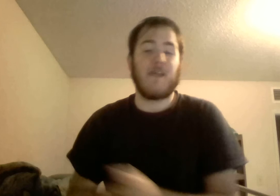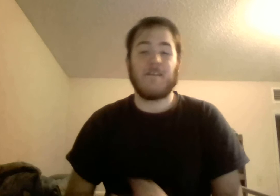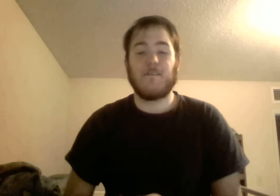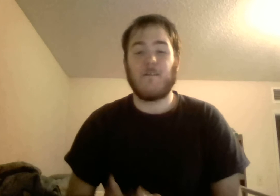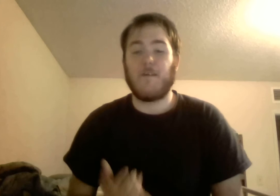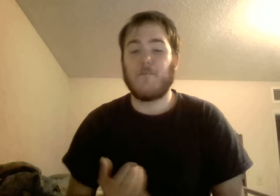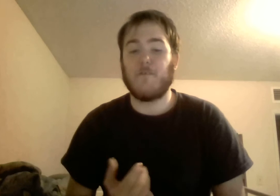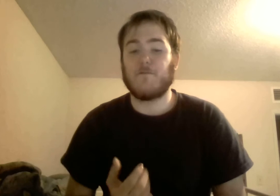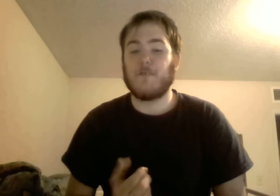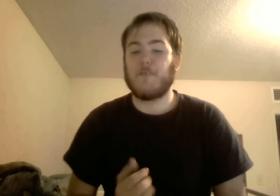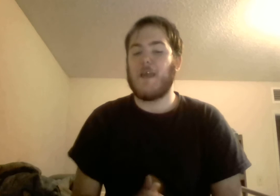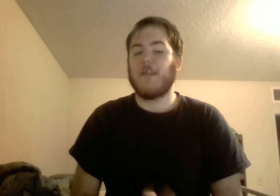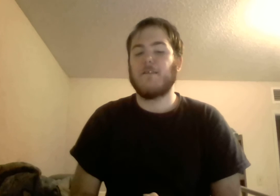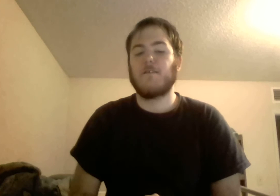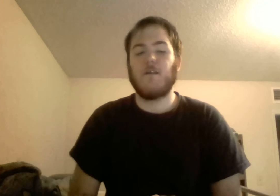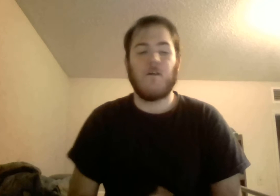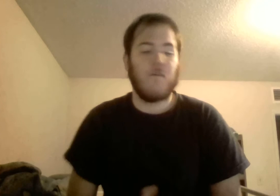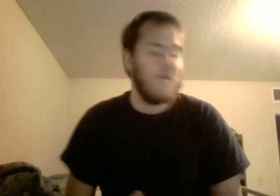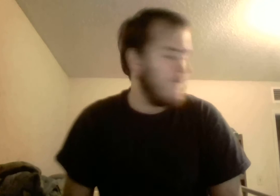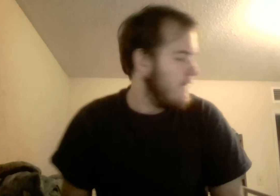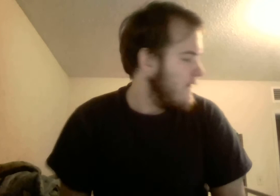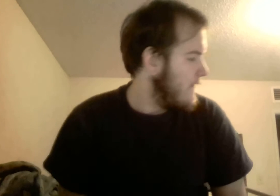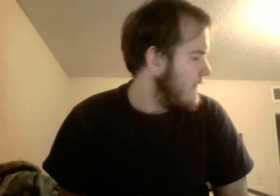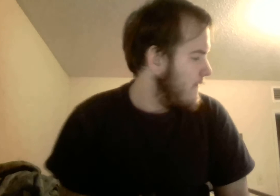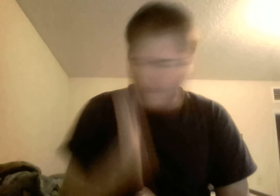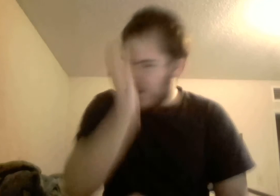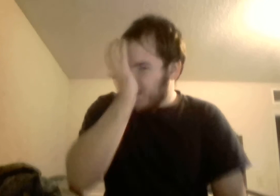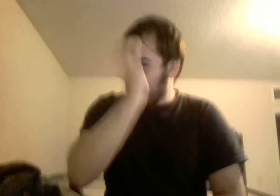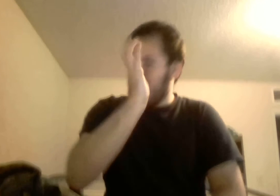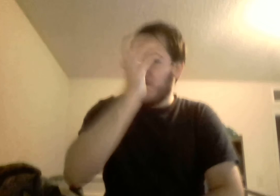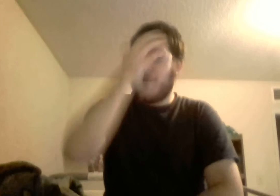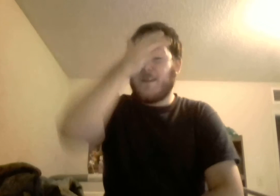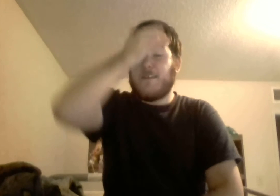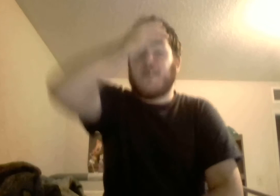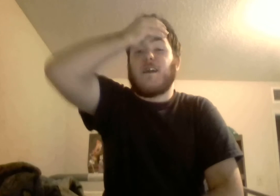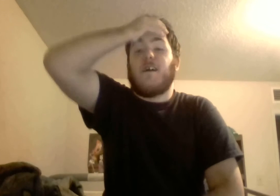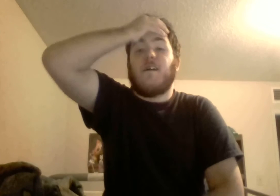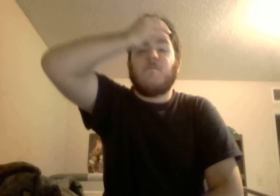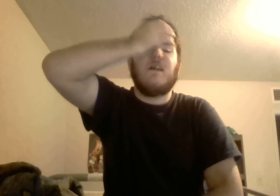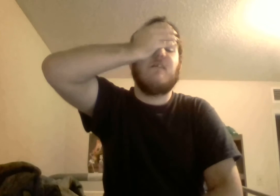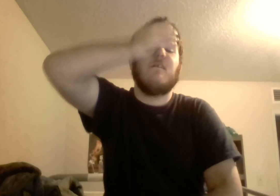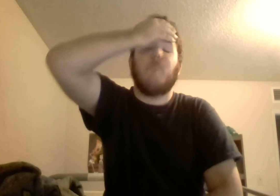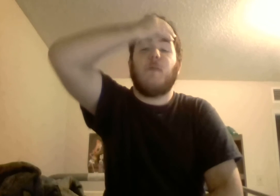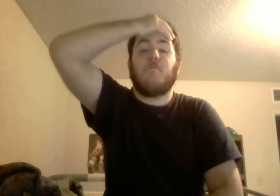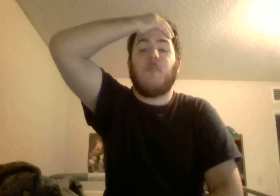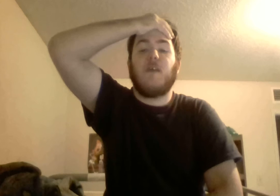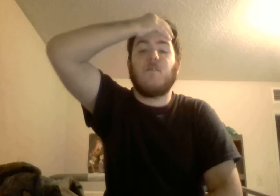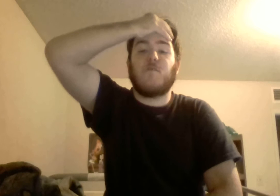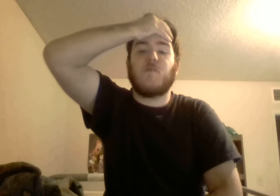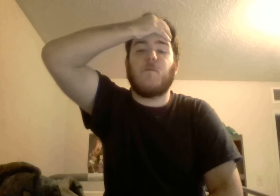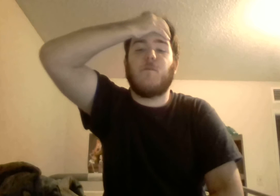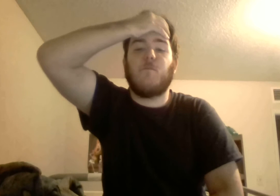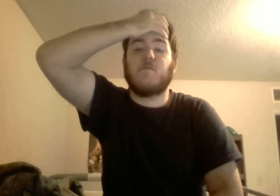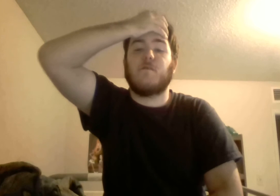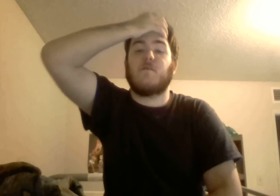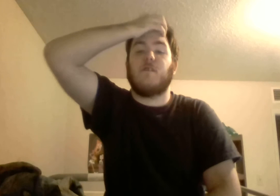that, all that stuff to, like, the end, so. Oh boy, the ending. I don't know if I'll put a spoiler or